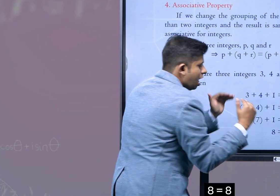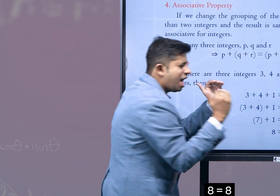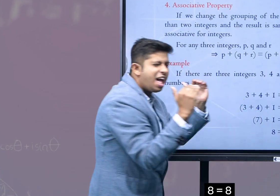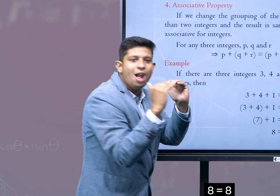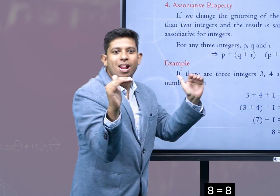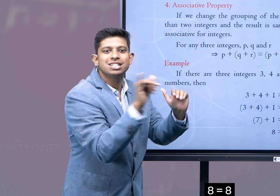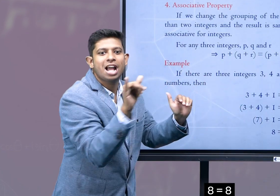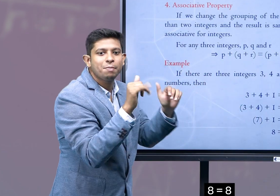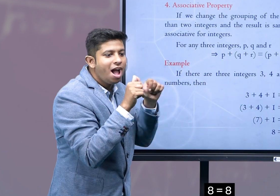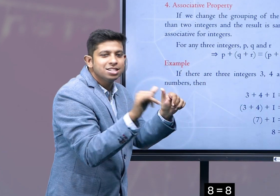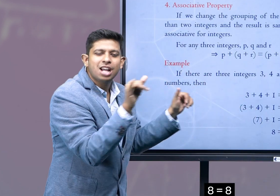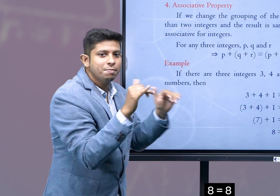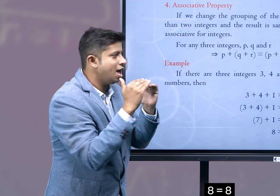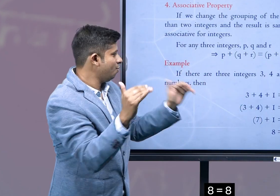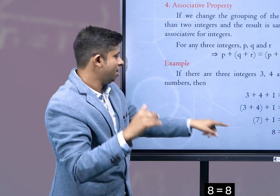8 is equal to 8.